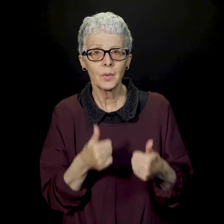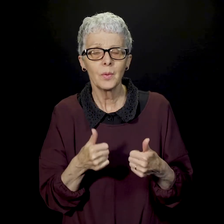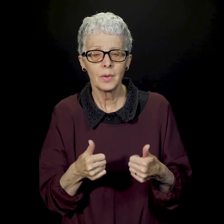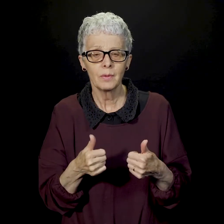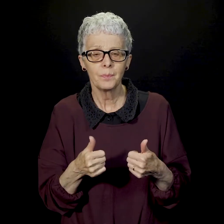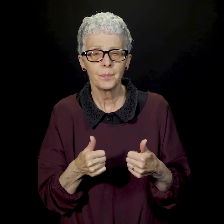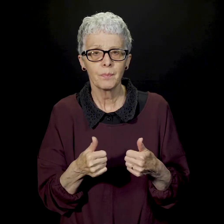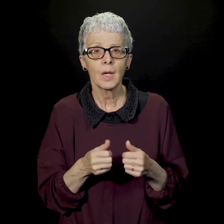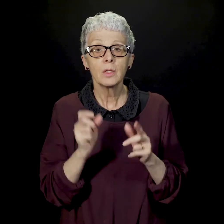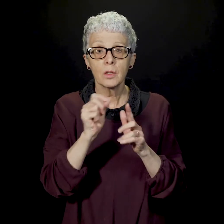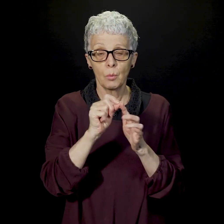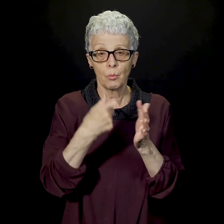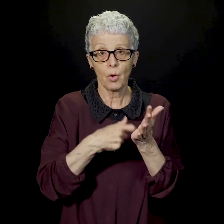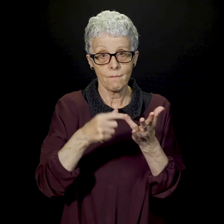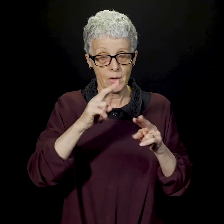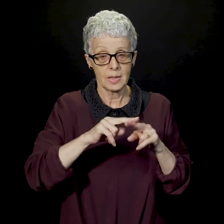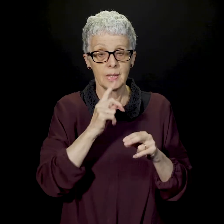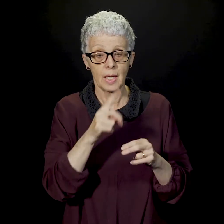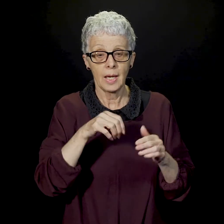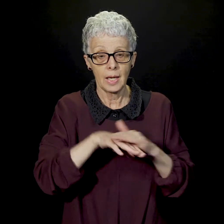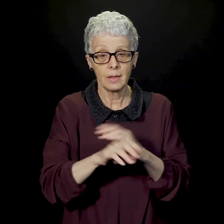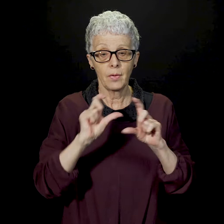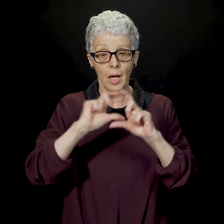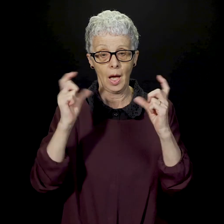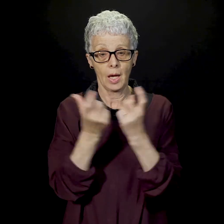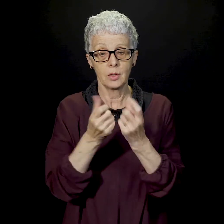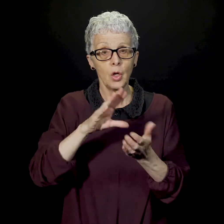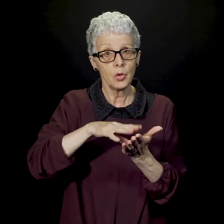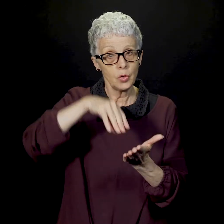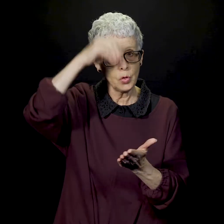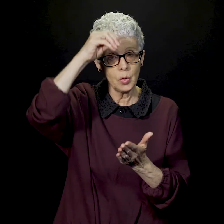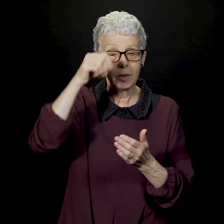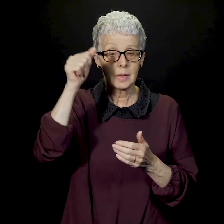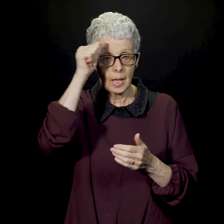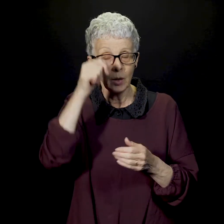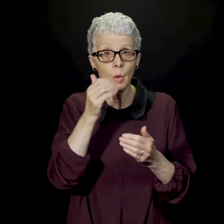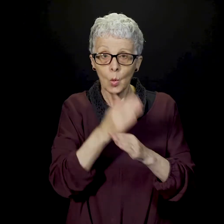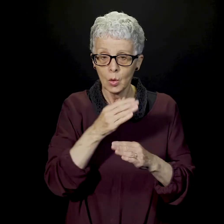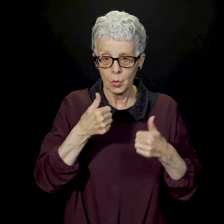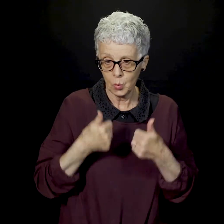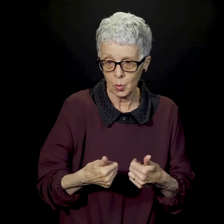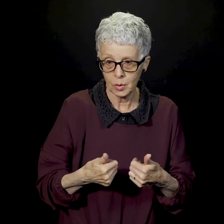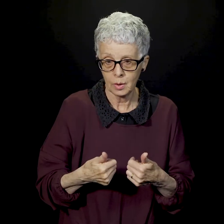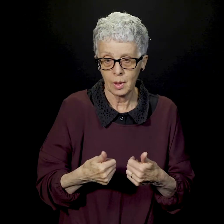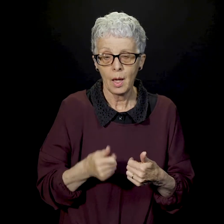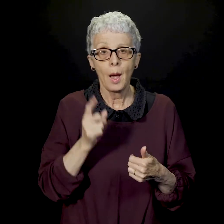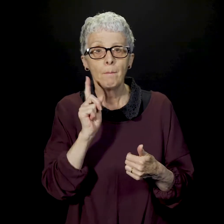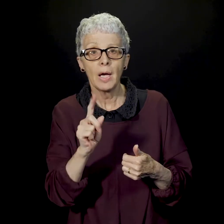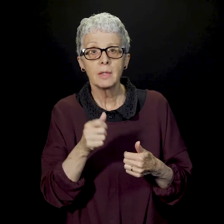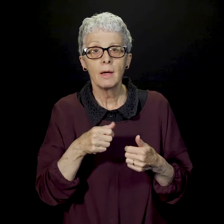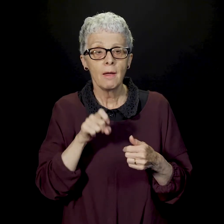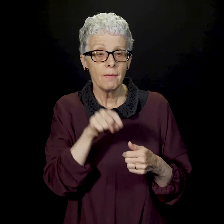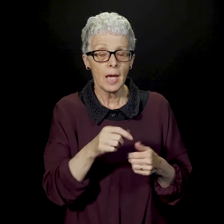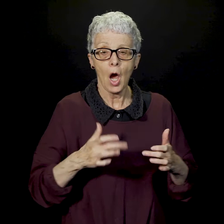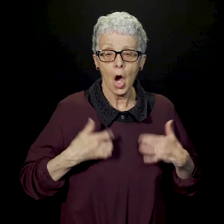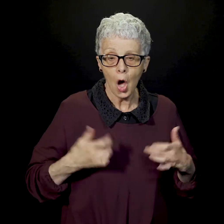says, in the classroom, students are perfectly capable of assessing and evaluating ideas. Meanwhile, they let their lives go